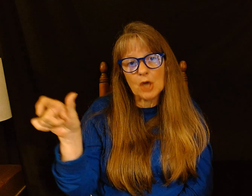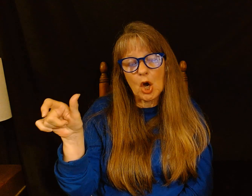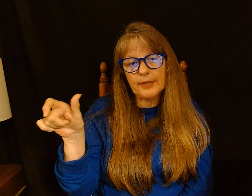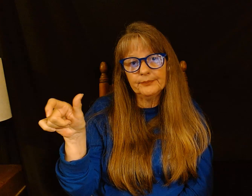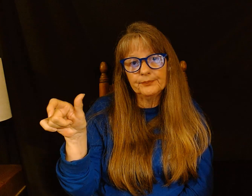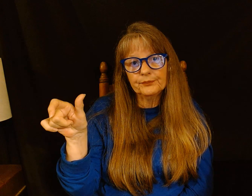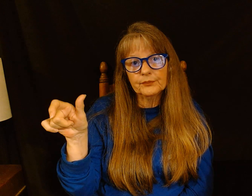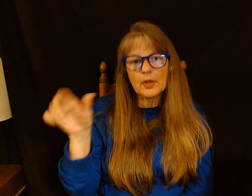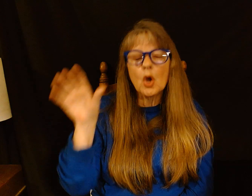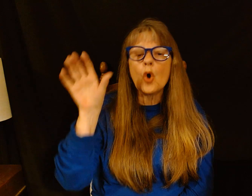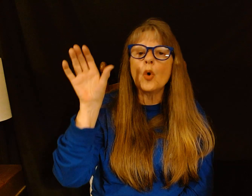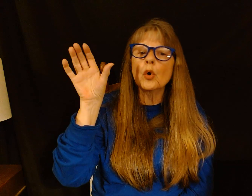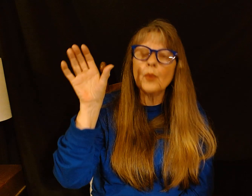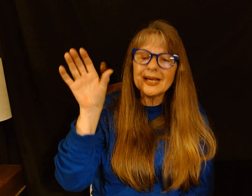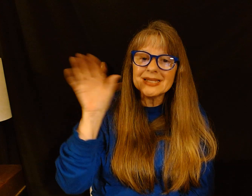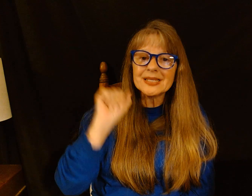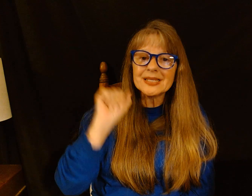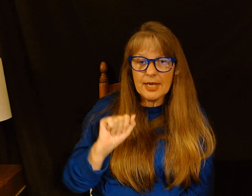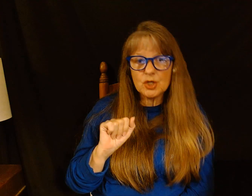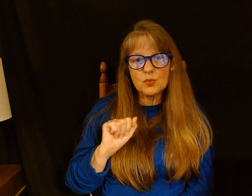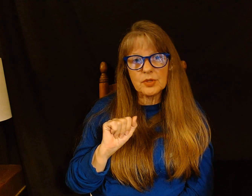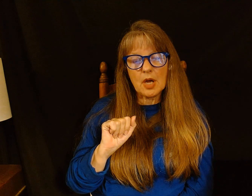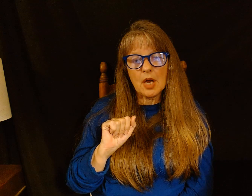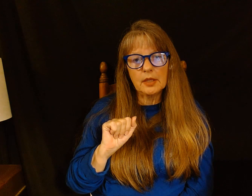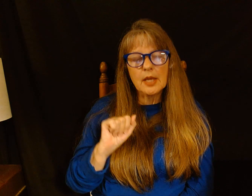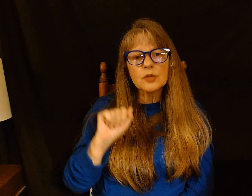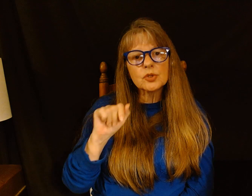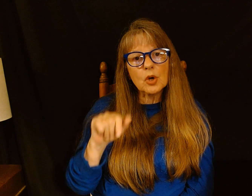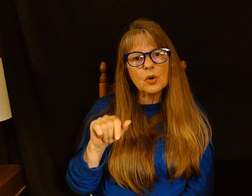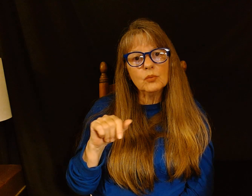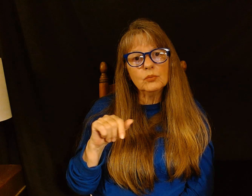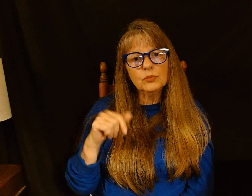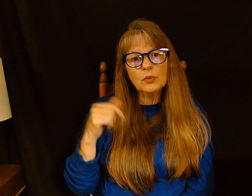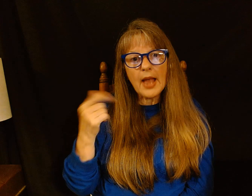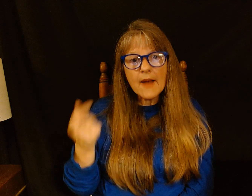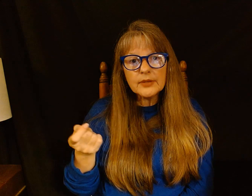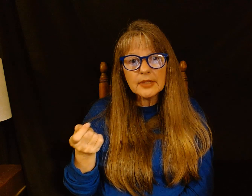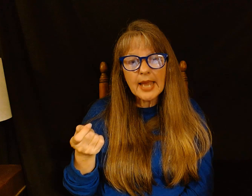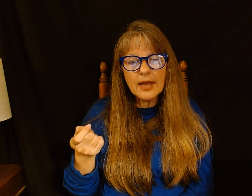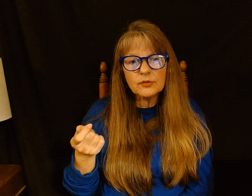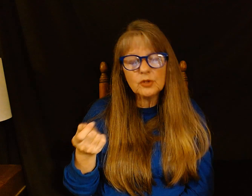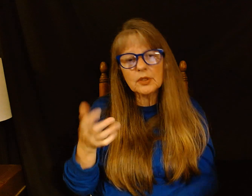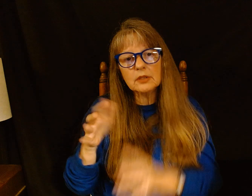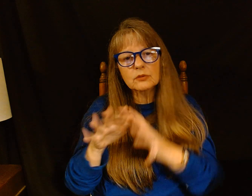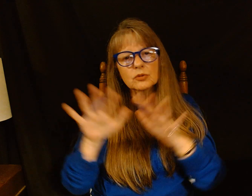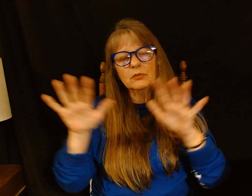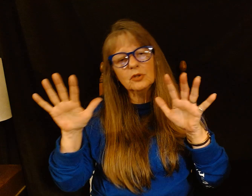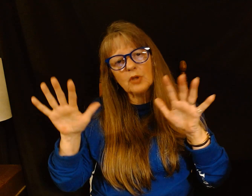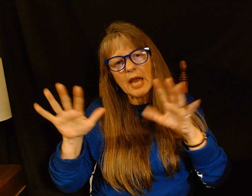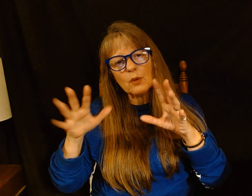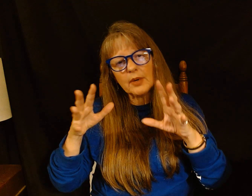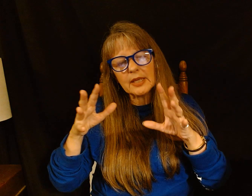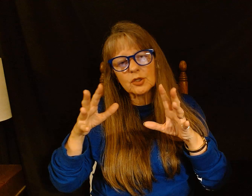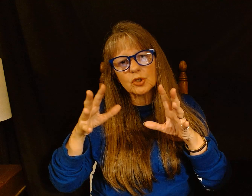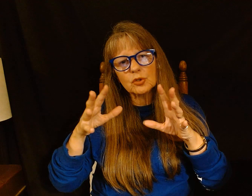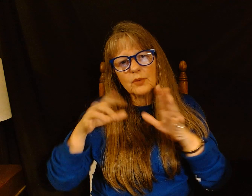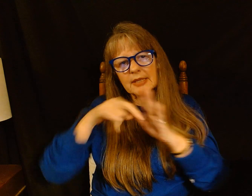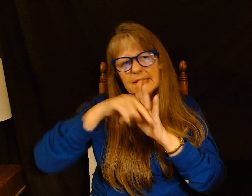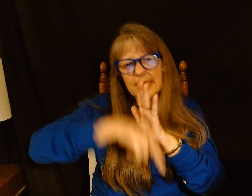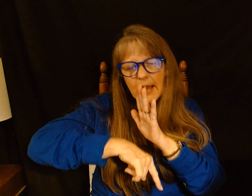God or a reconciliation with God. So you have an account, I don't want to get too in depth